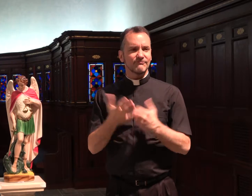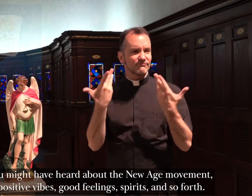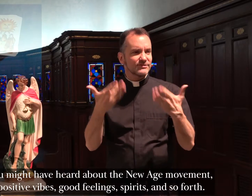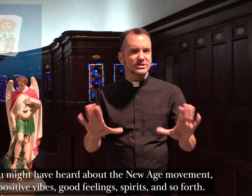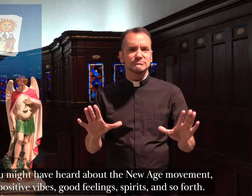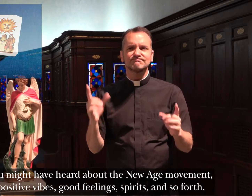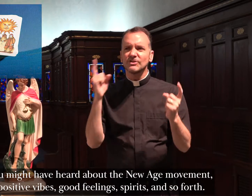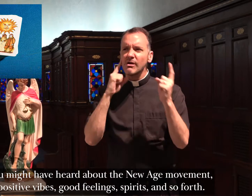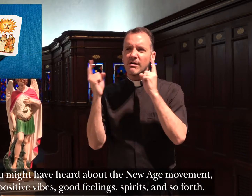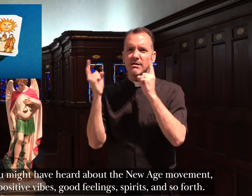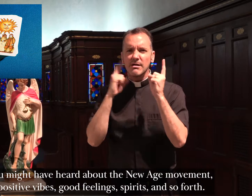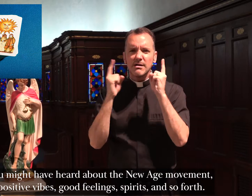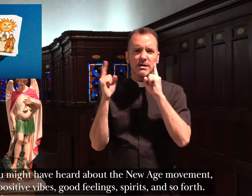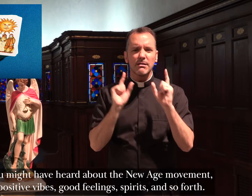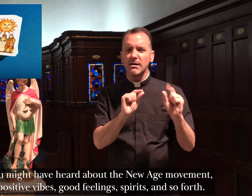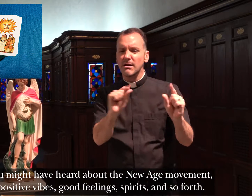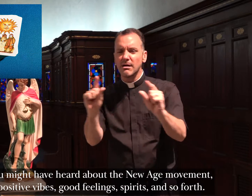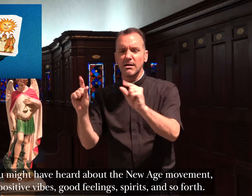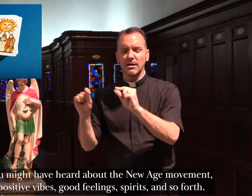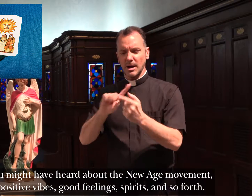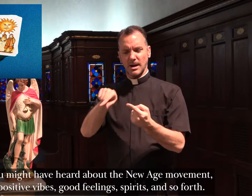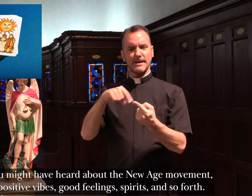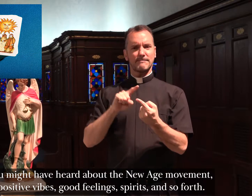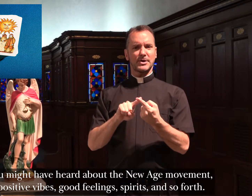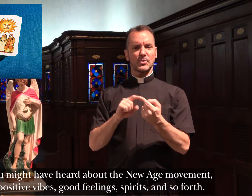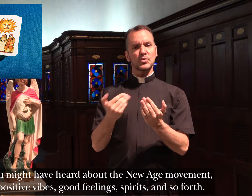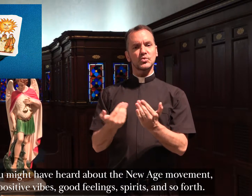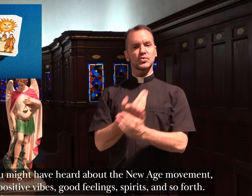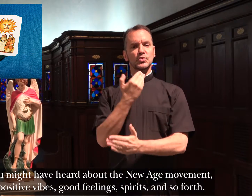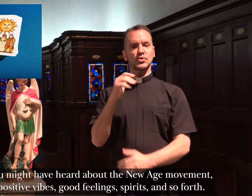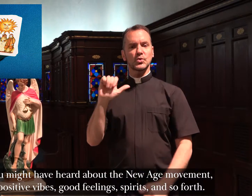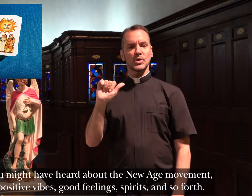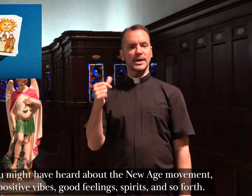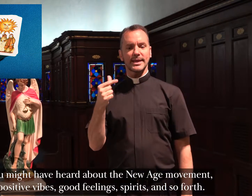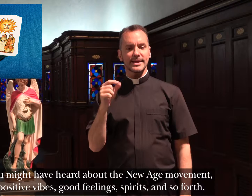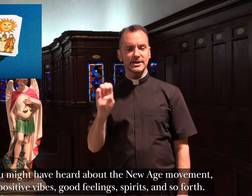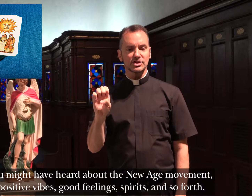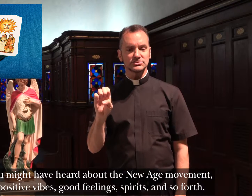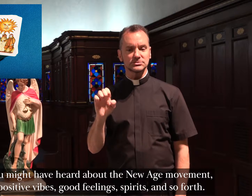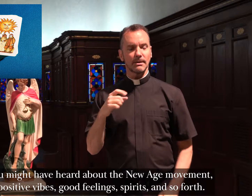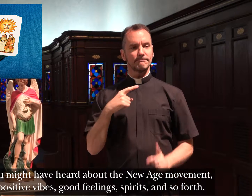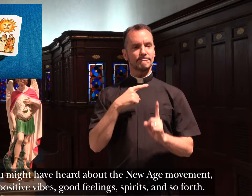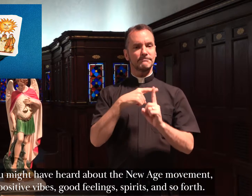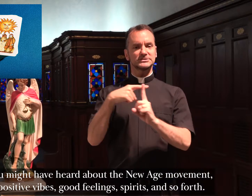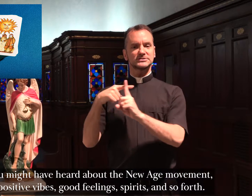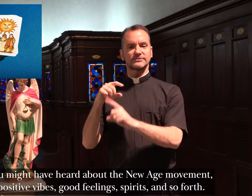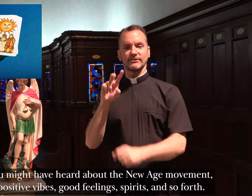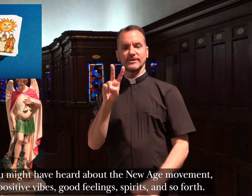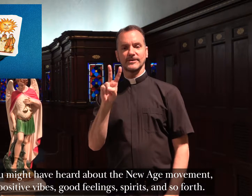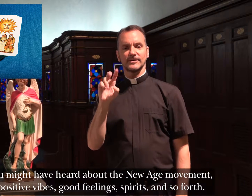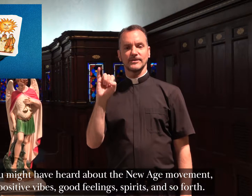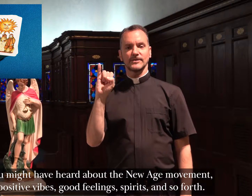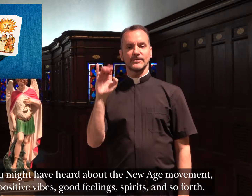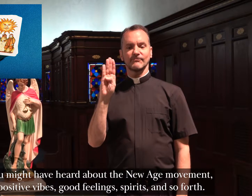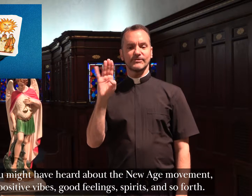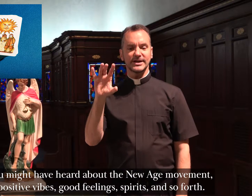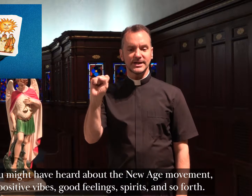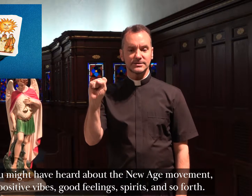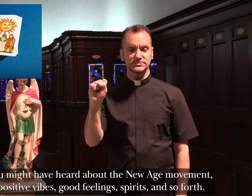You might have heard about the New Age movement. Positive vibes, good feelings, spirits, and so